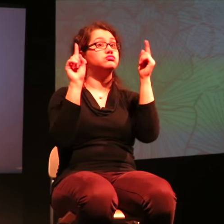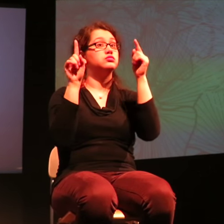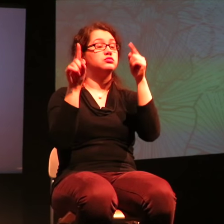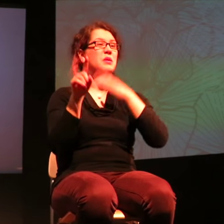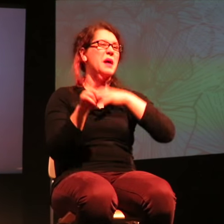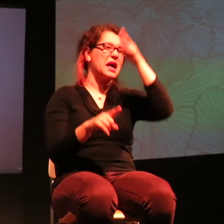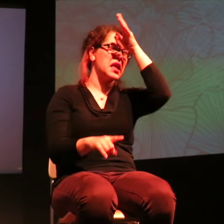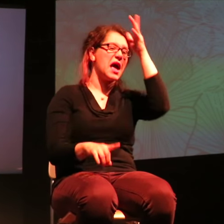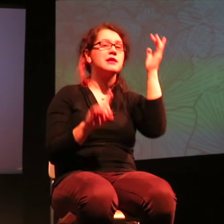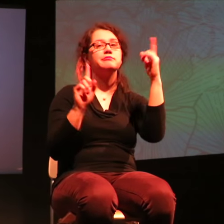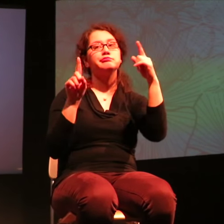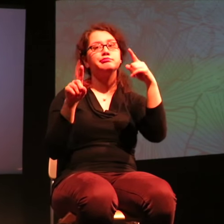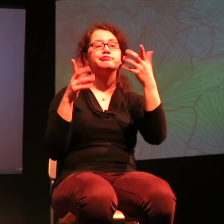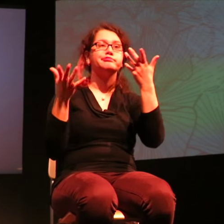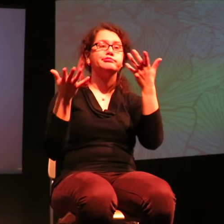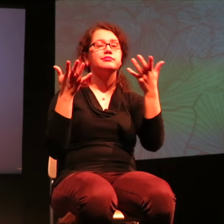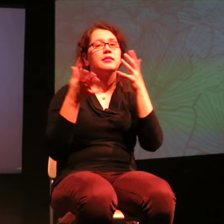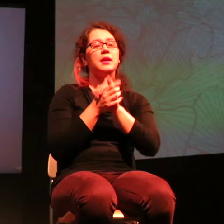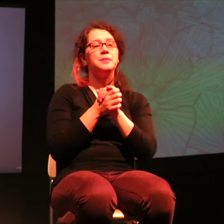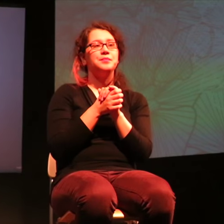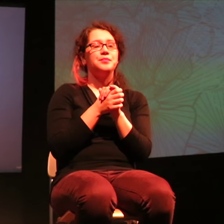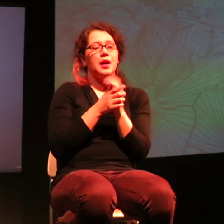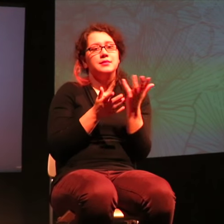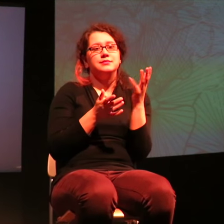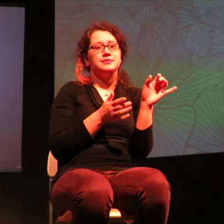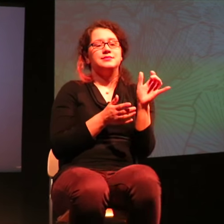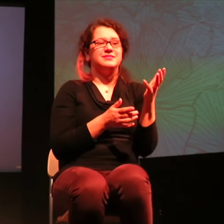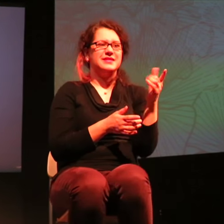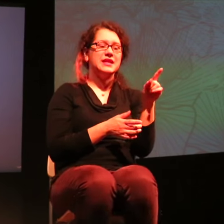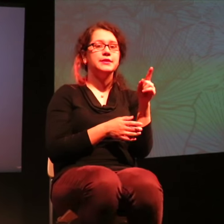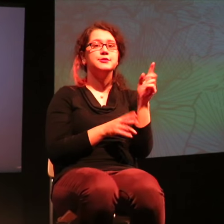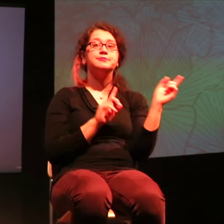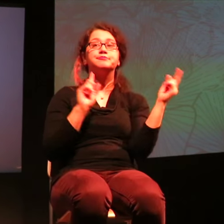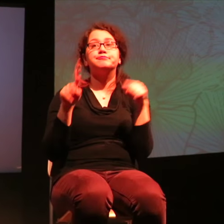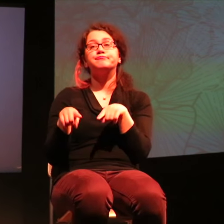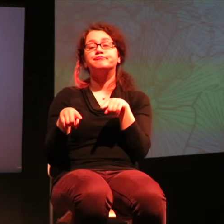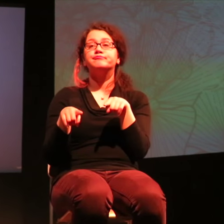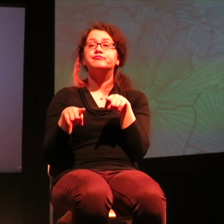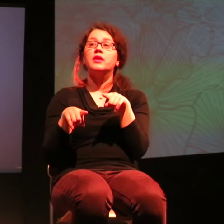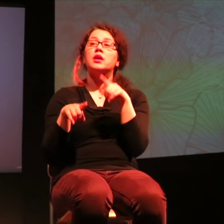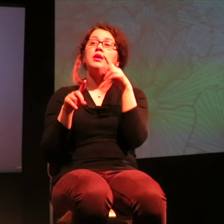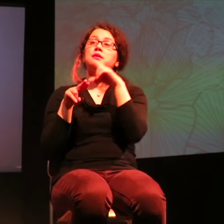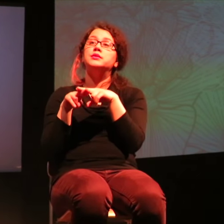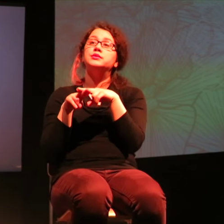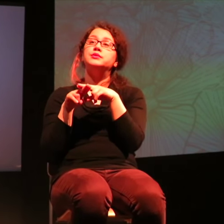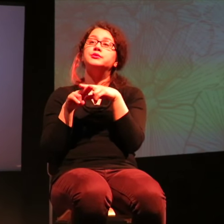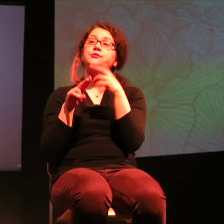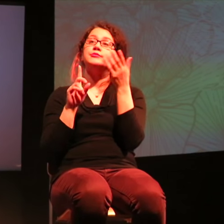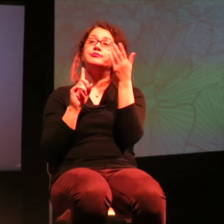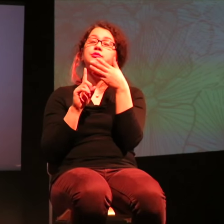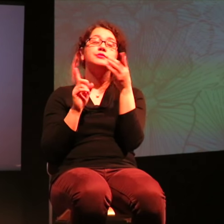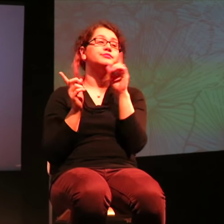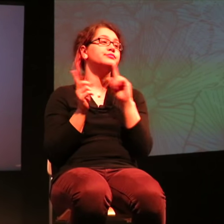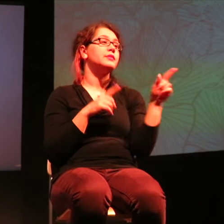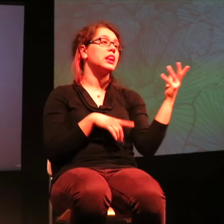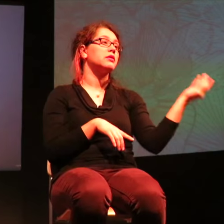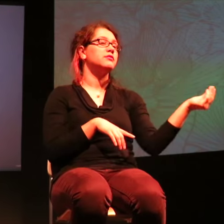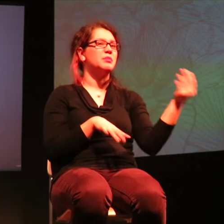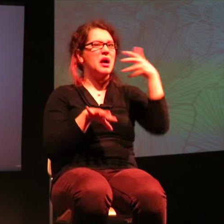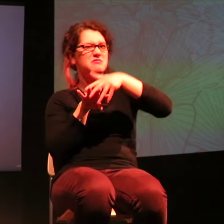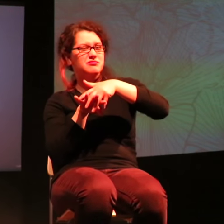kind of attended, but it was really in a lot of ways like him attending. He was kind of anonymous. So he'd kind of go, and he wasn't really plugged in at all. And then about